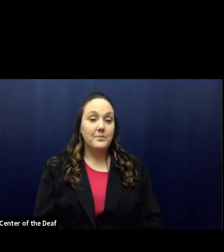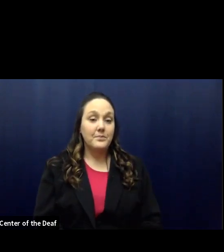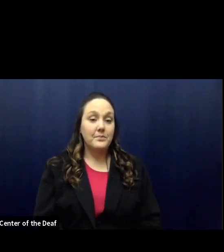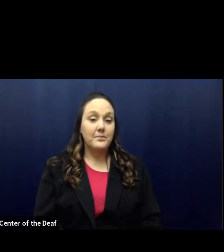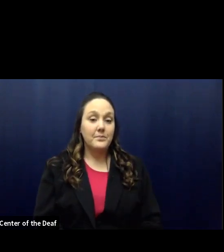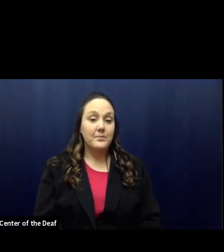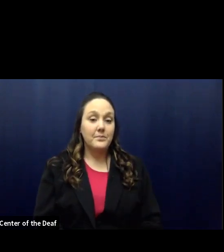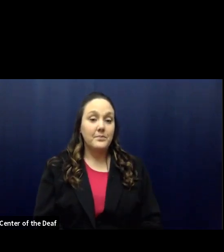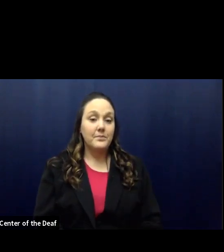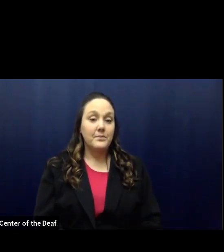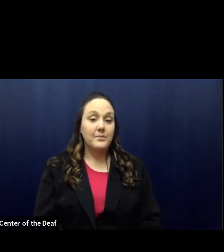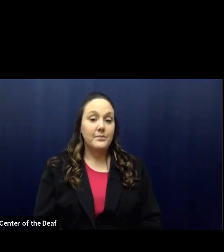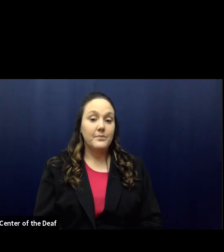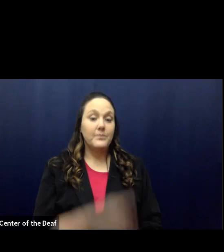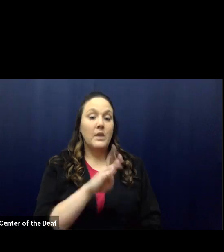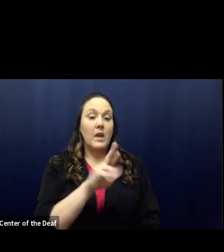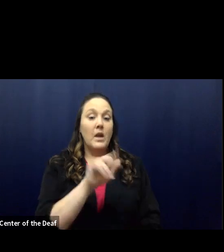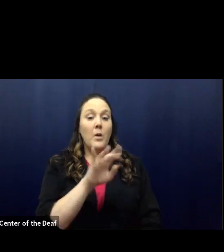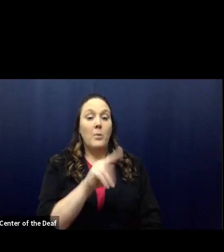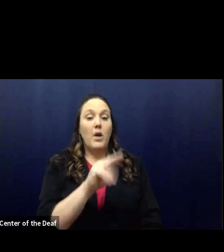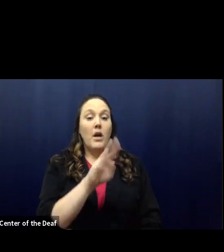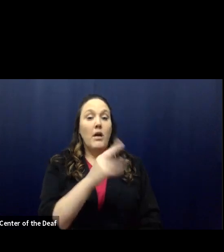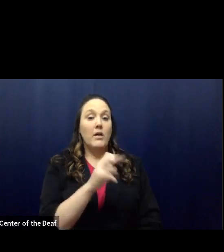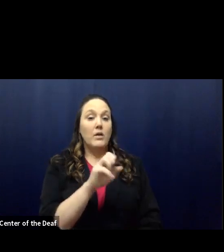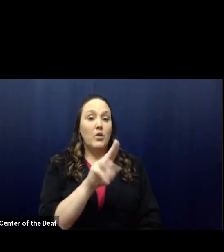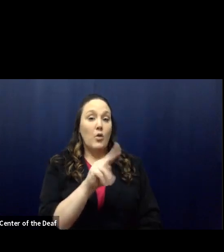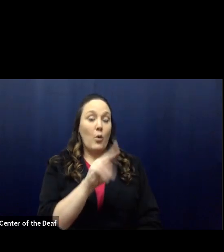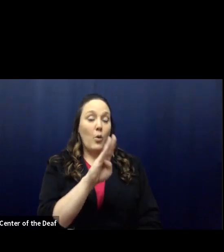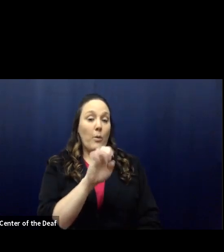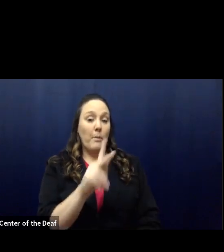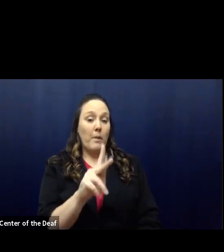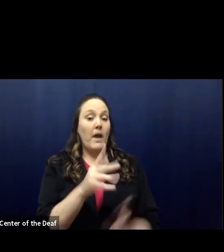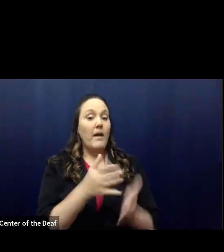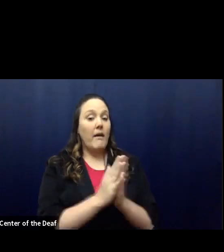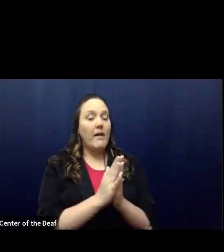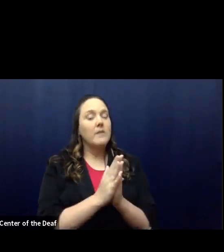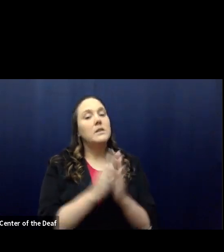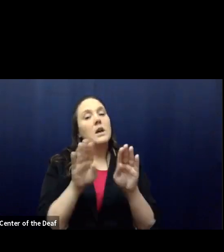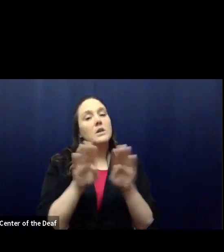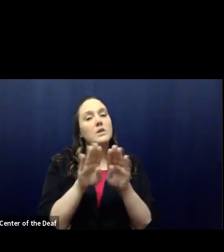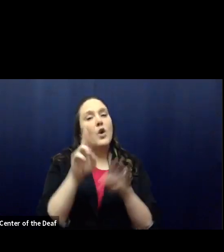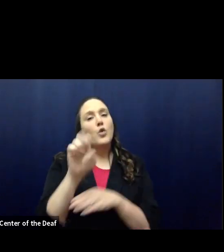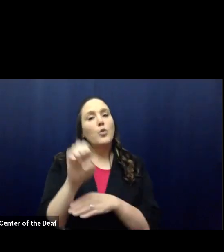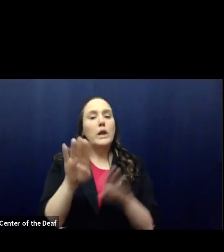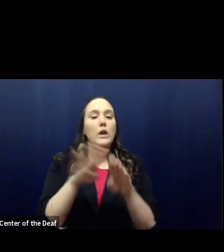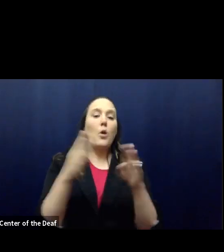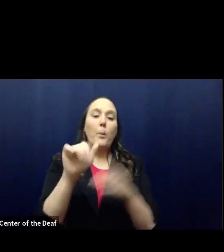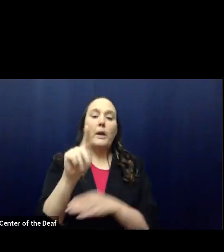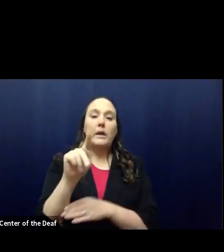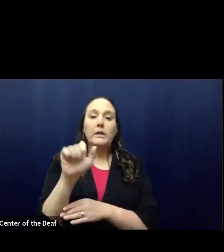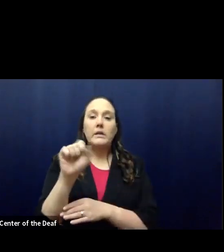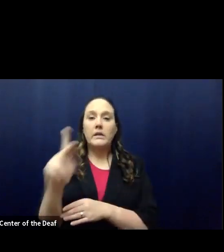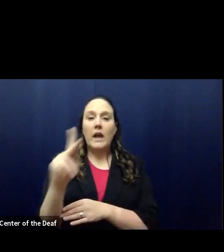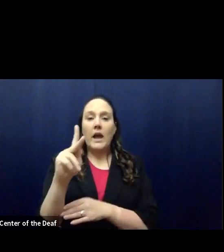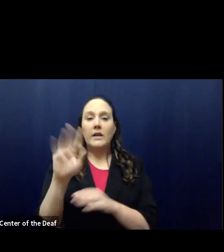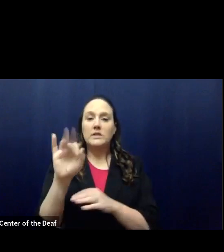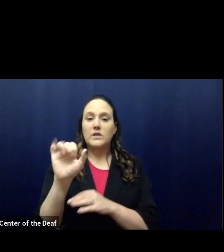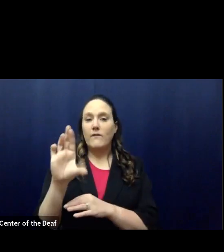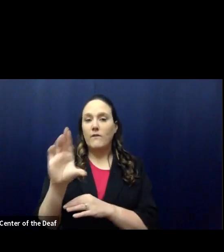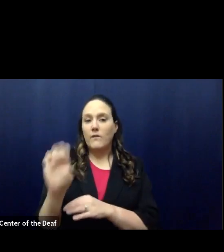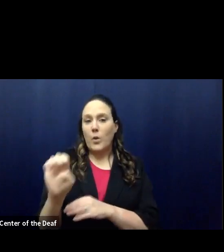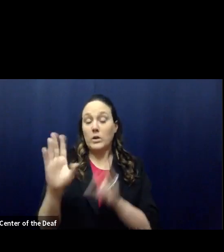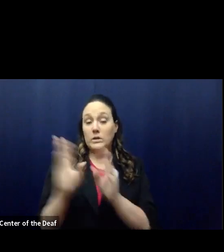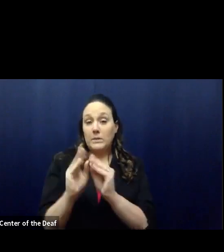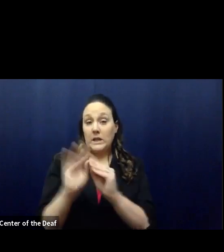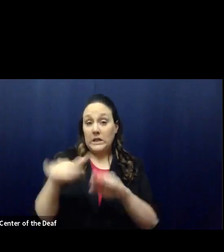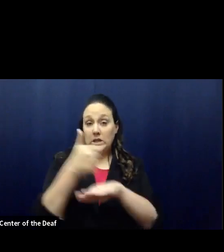All right. From Brian Hornback, he asks, has the Reopen Task Force meeting been set? It has not been